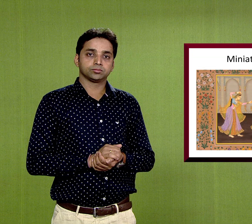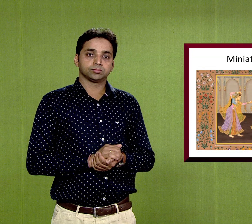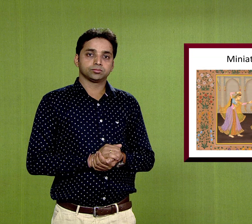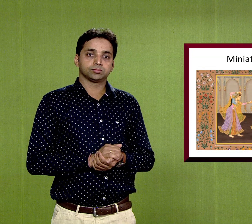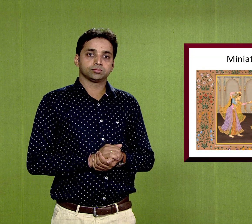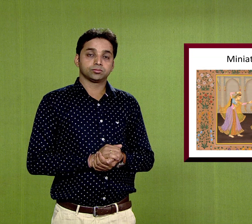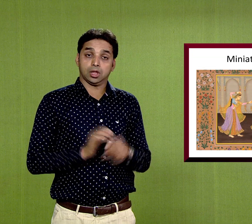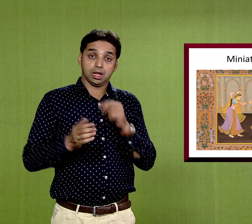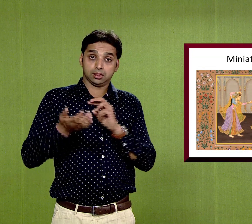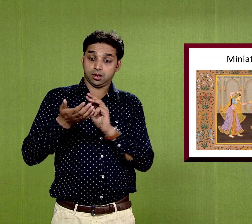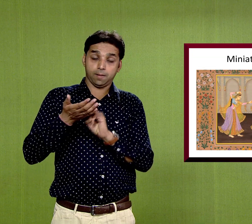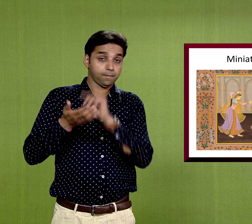The miniature